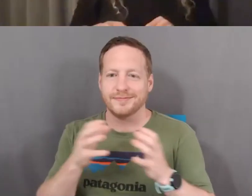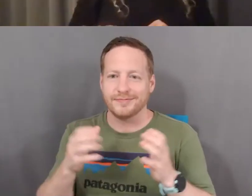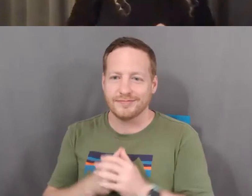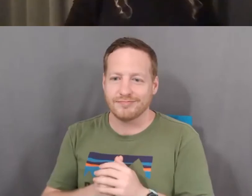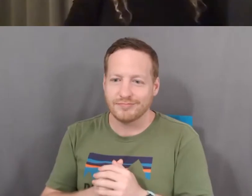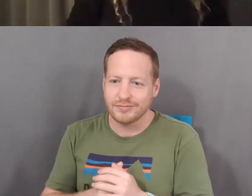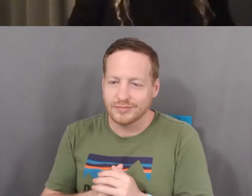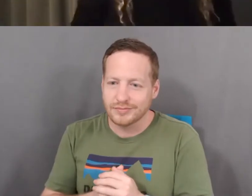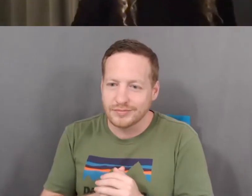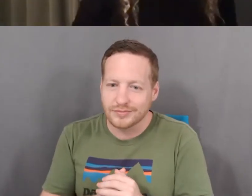Great, thank you so much, Christine.